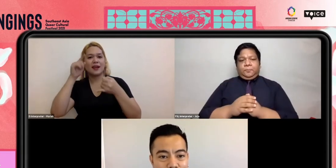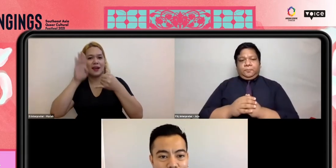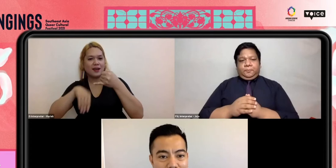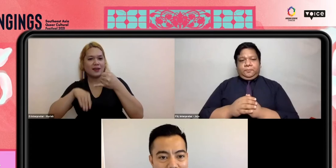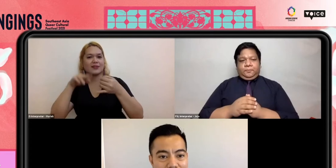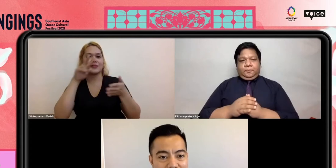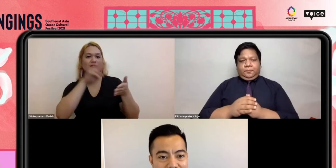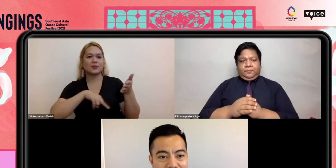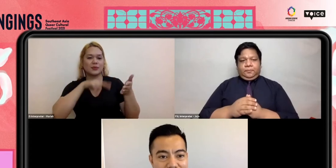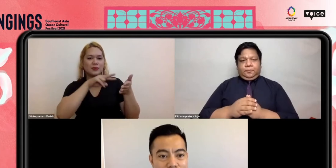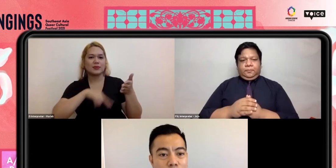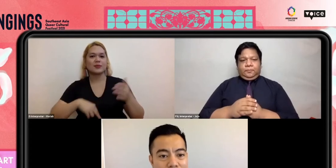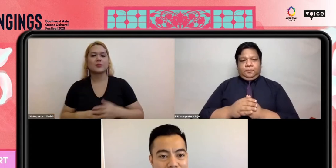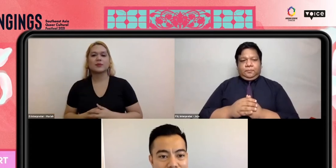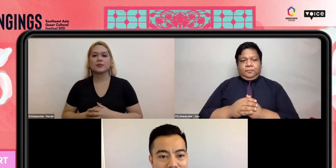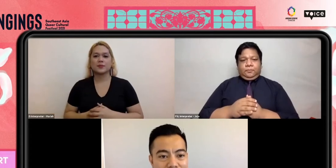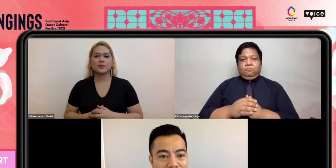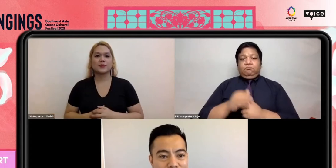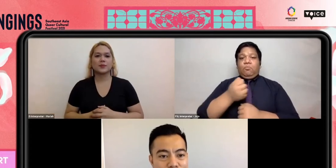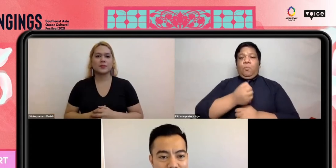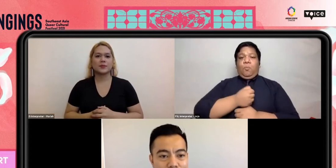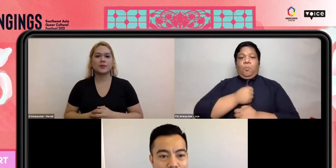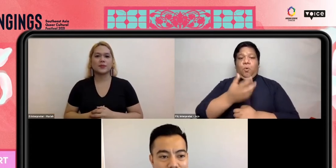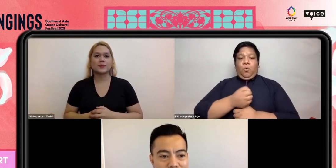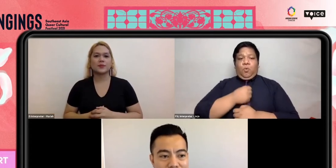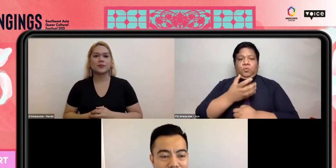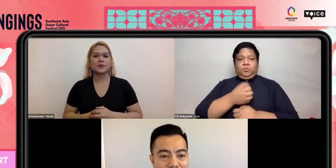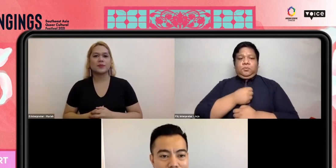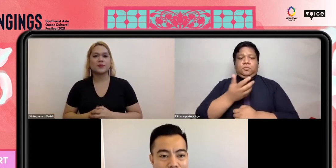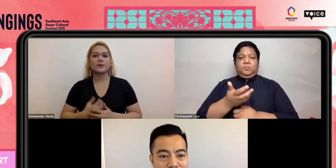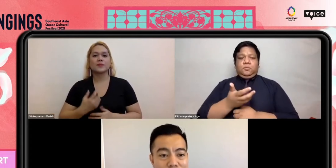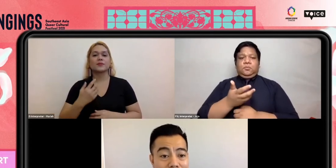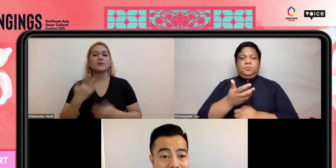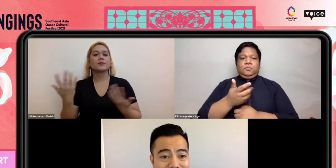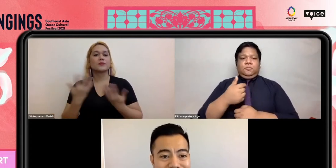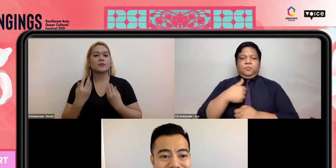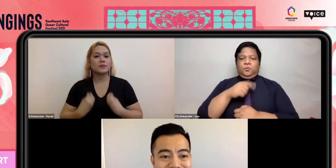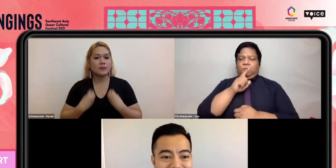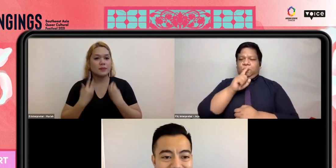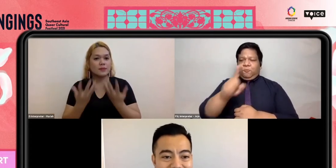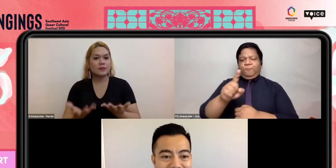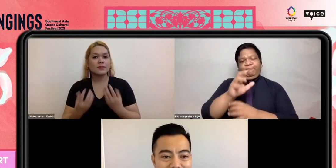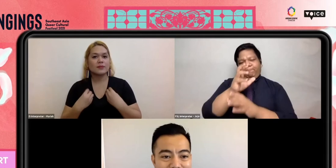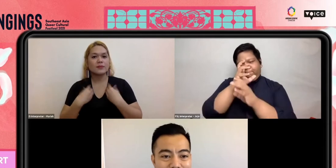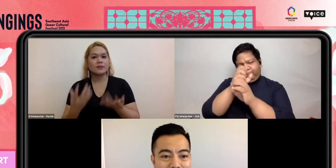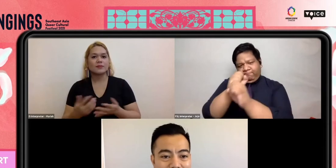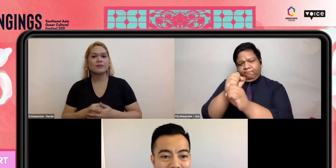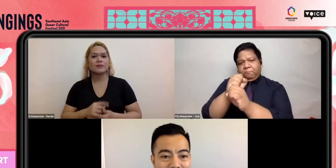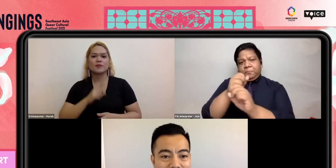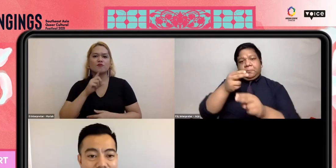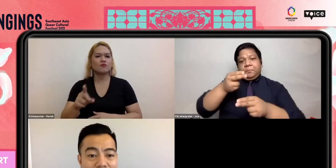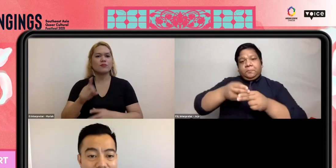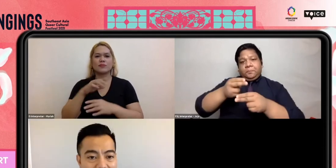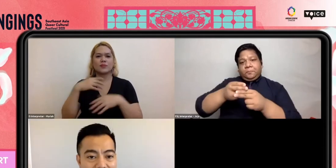who is a poet, one of the poets I most admire. His name is Mark Anthony Cayanan, and